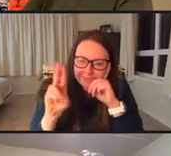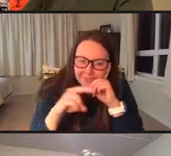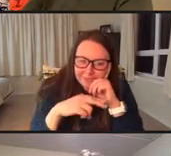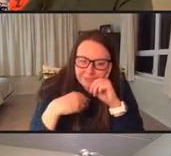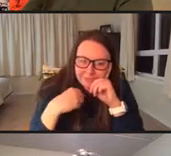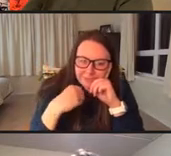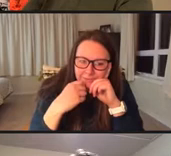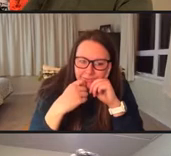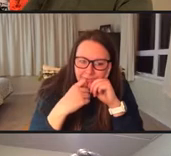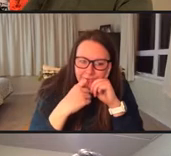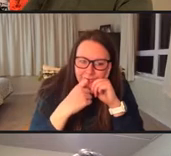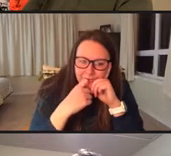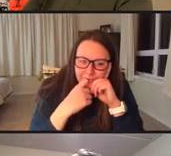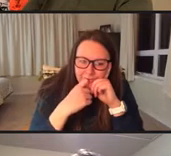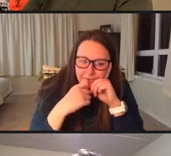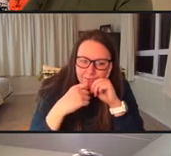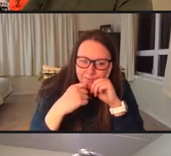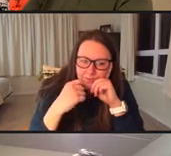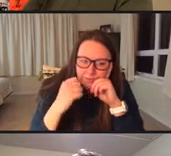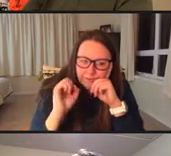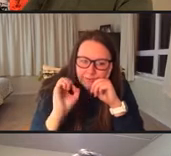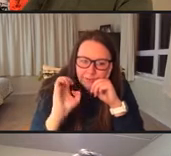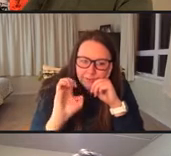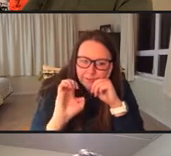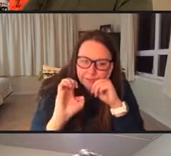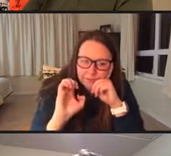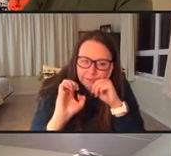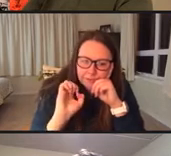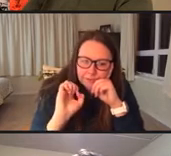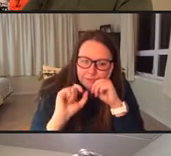cold. So we may just take off our gloves and communicate that way.